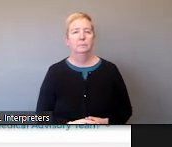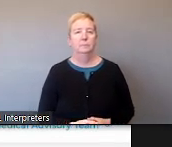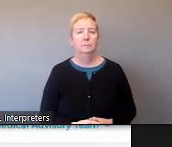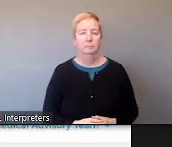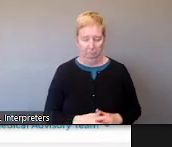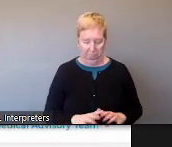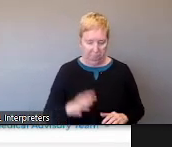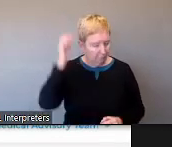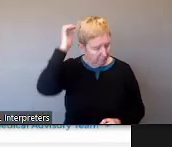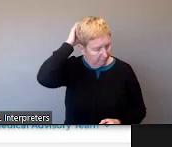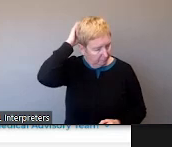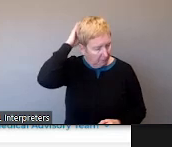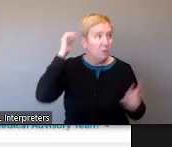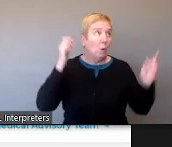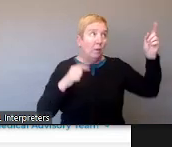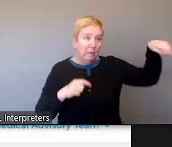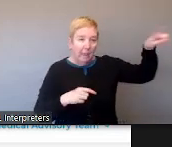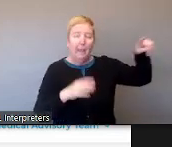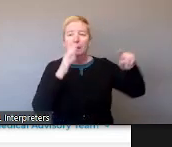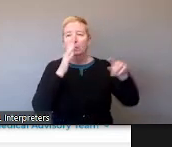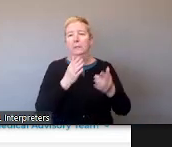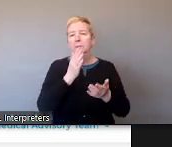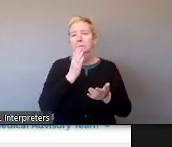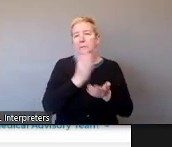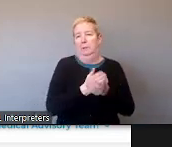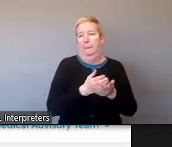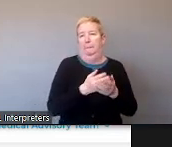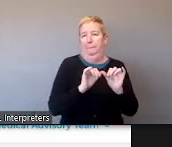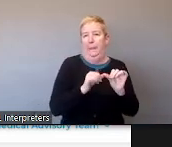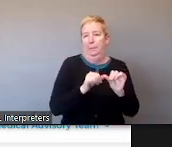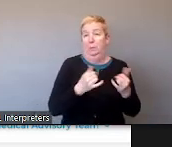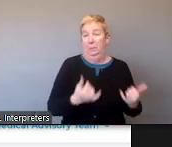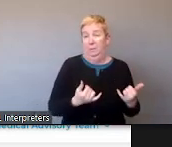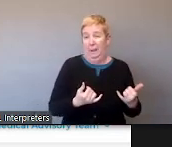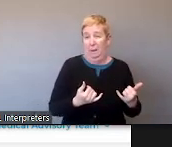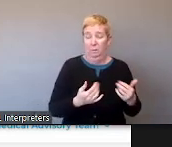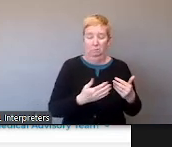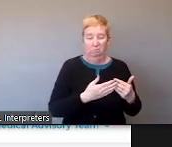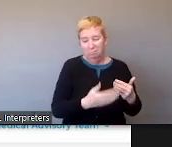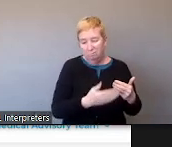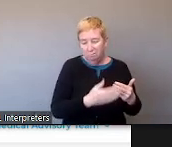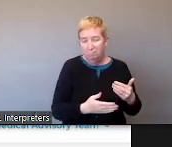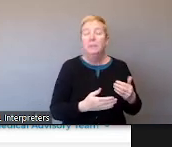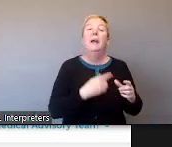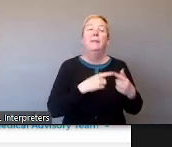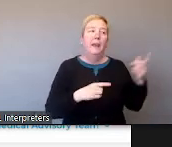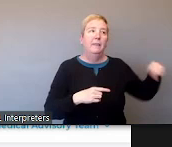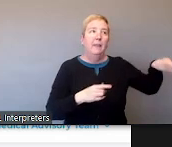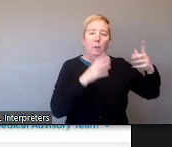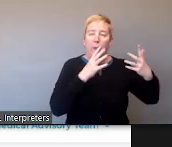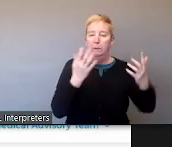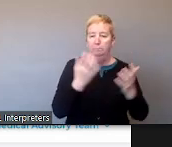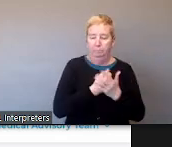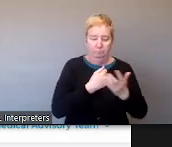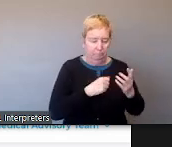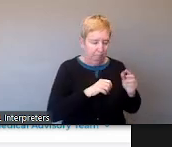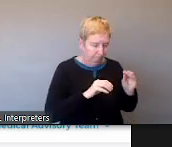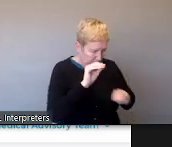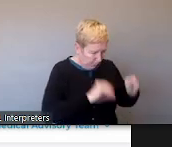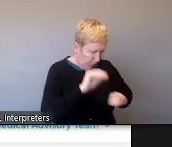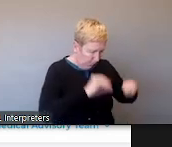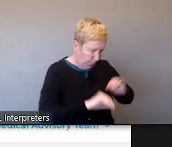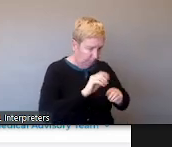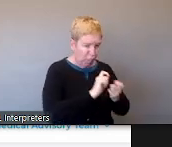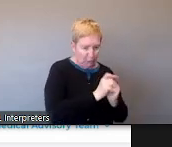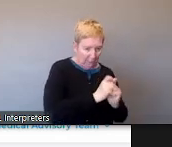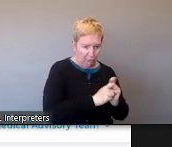here. They'll probably stop measuring soon. And then they're going to revise that scorecard to take advantage of everything we've learned in the